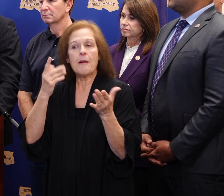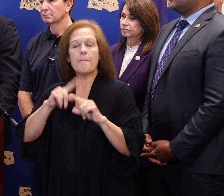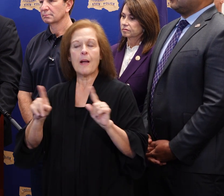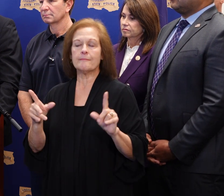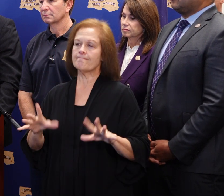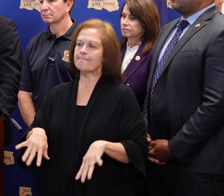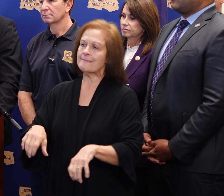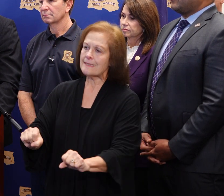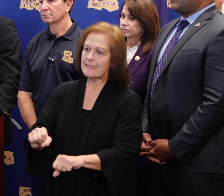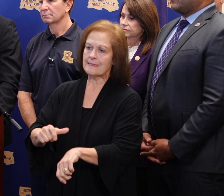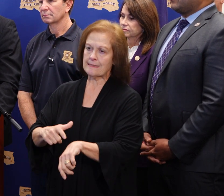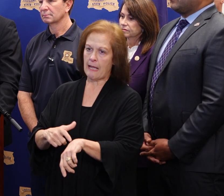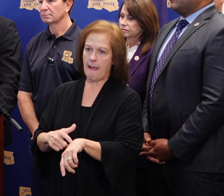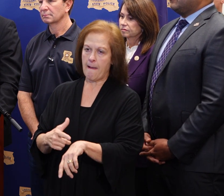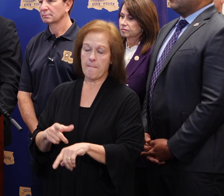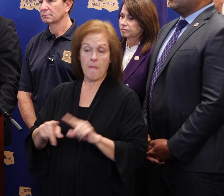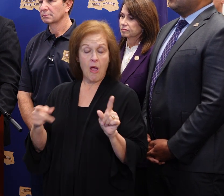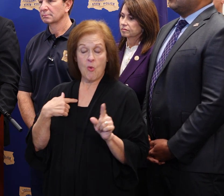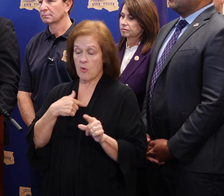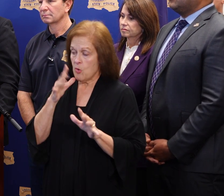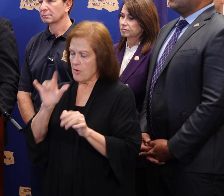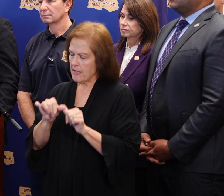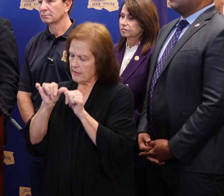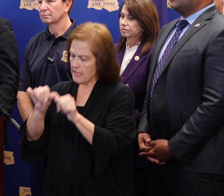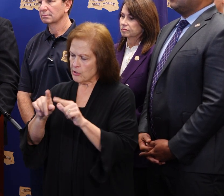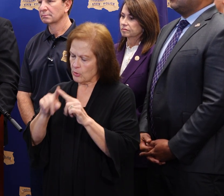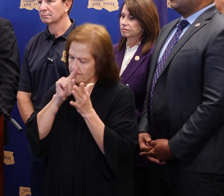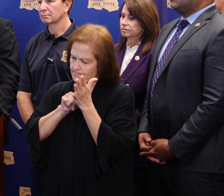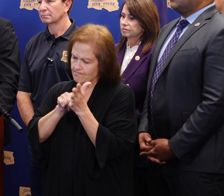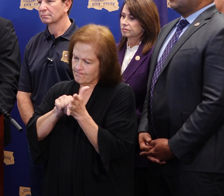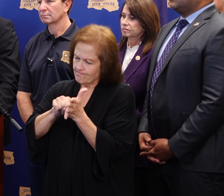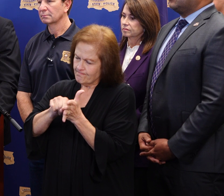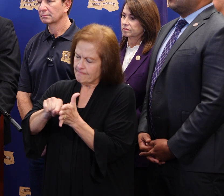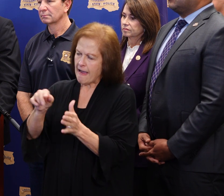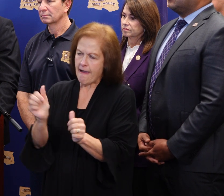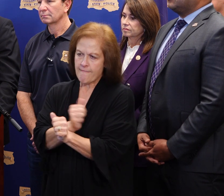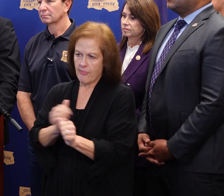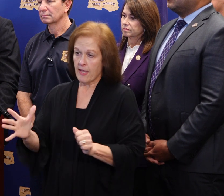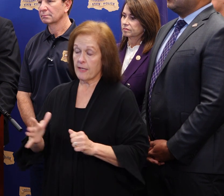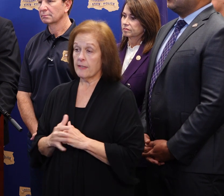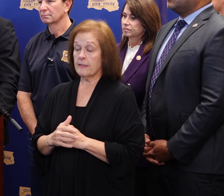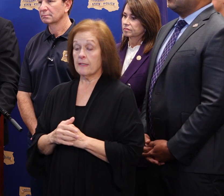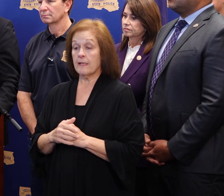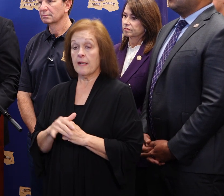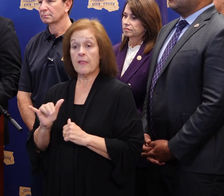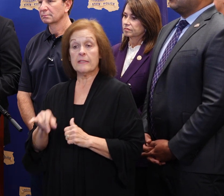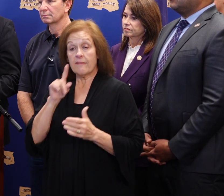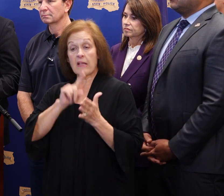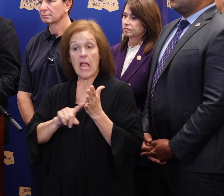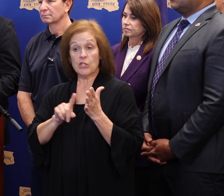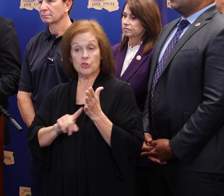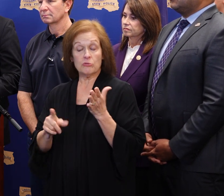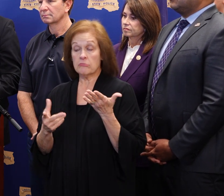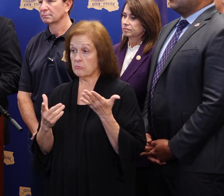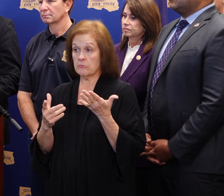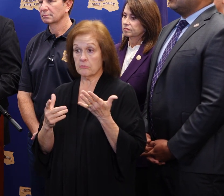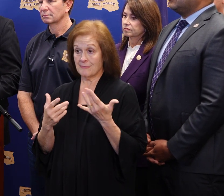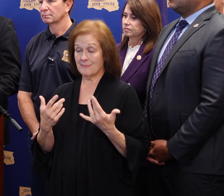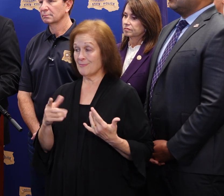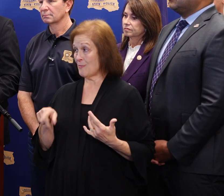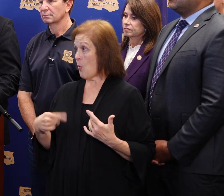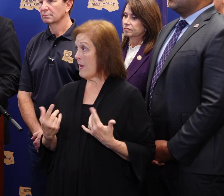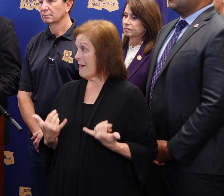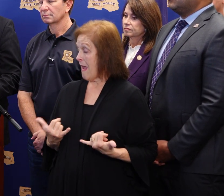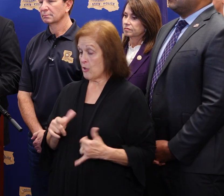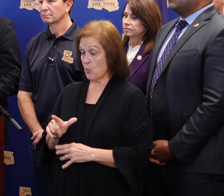continue to do so until every lead has been followed through on. This investigation is only a little more than 24